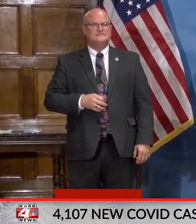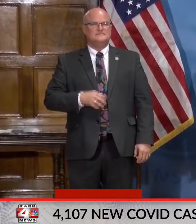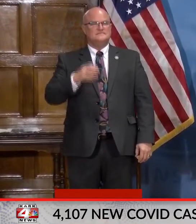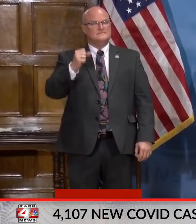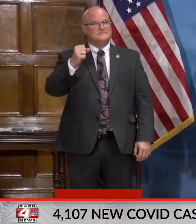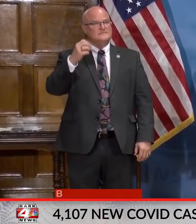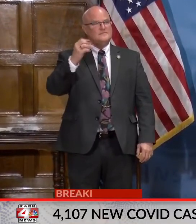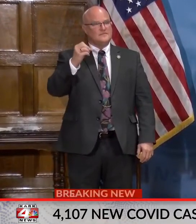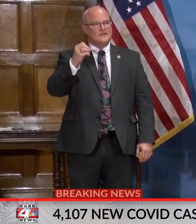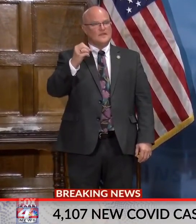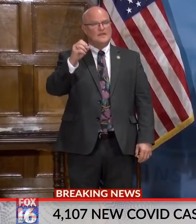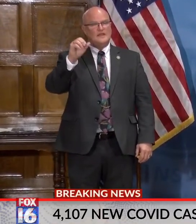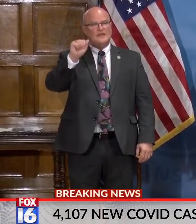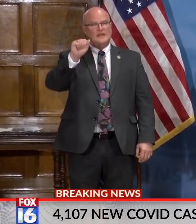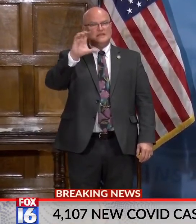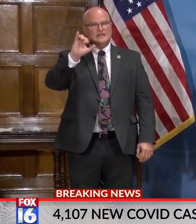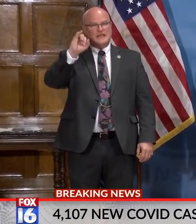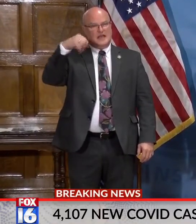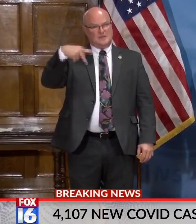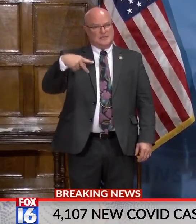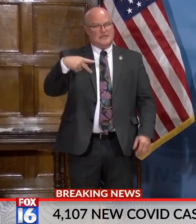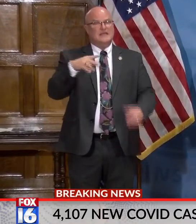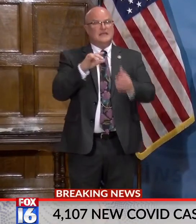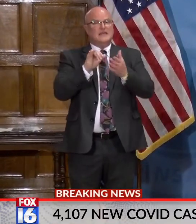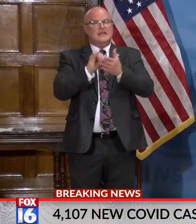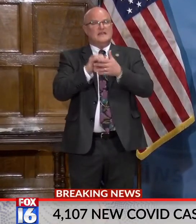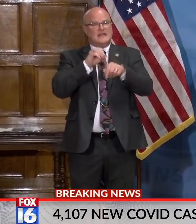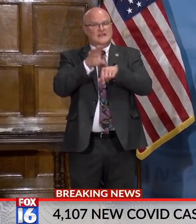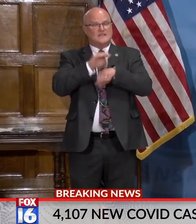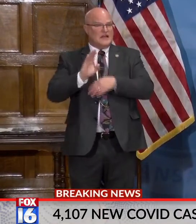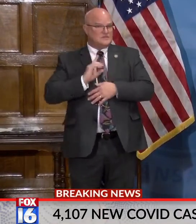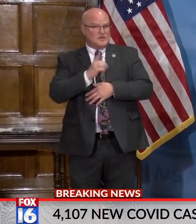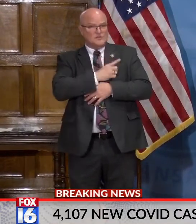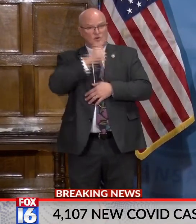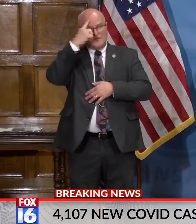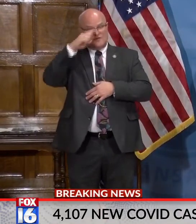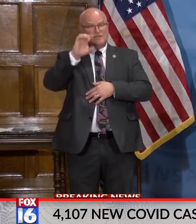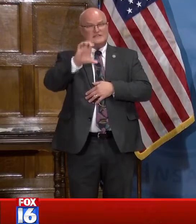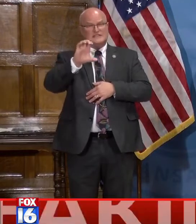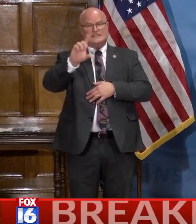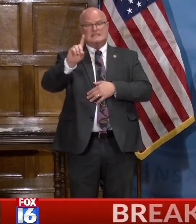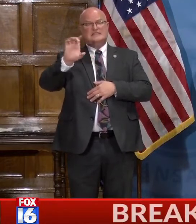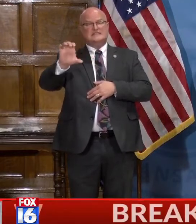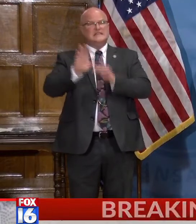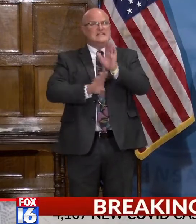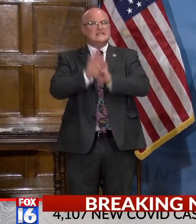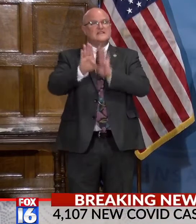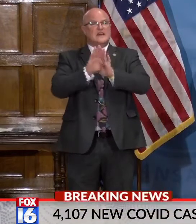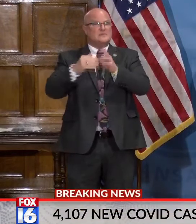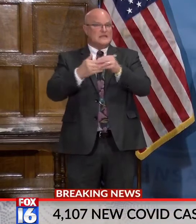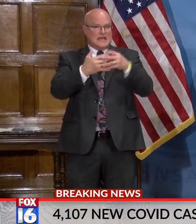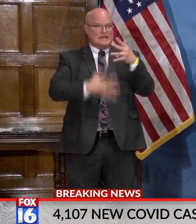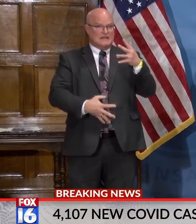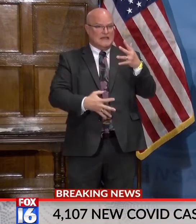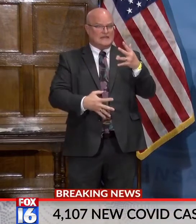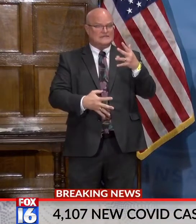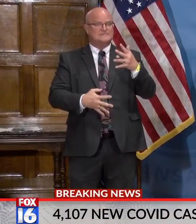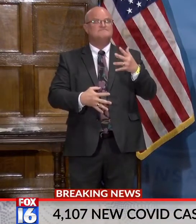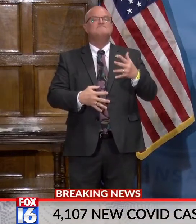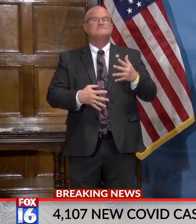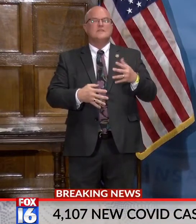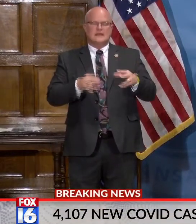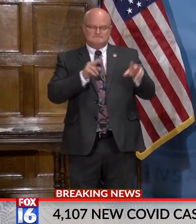So the ACIP, the advisory board to the CDC, developed these guidelines, and in so doing, they